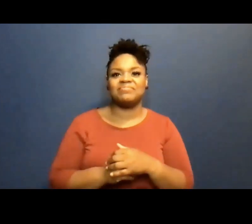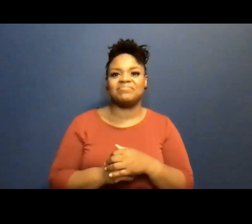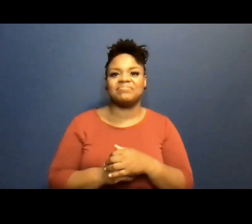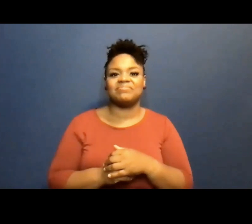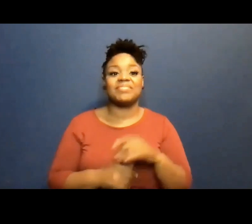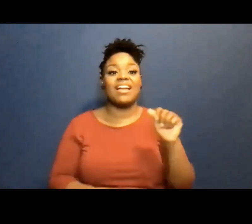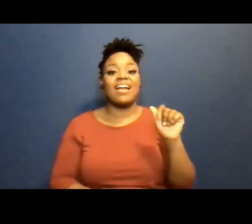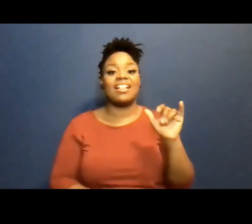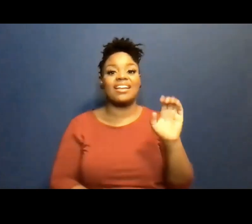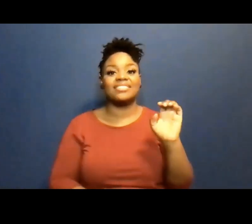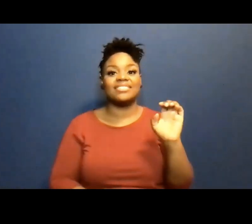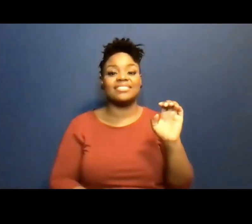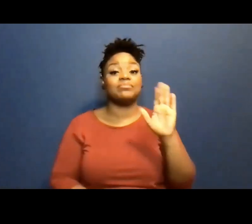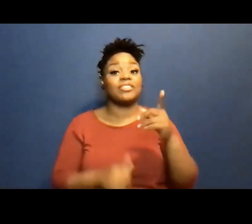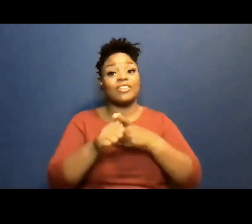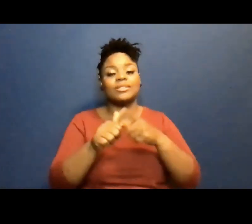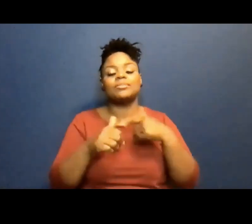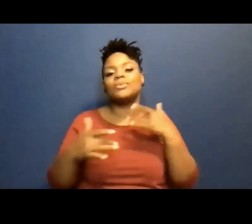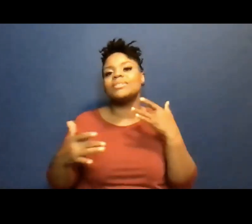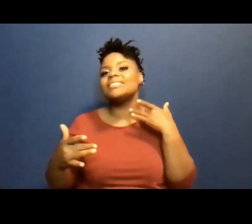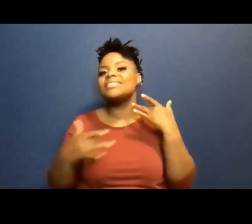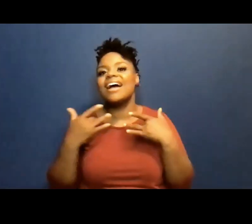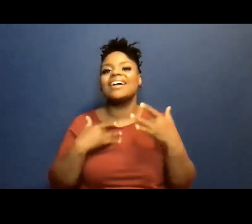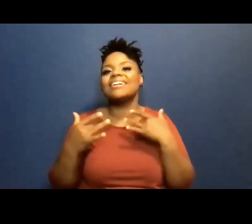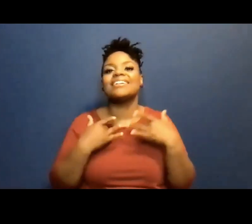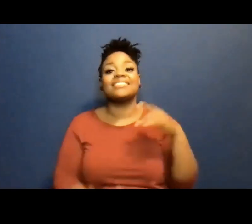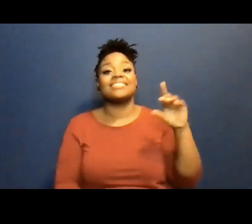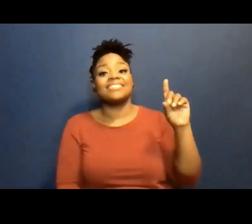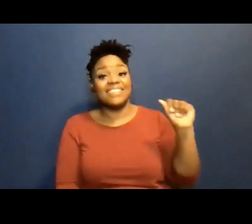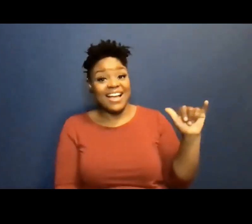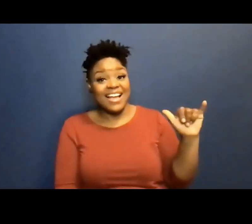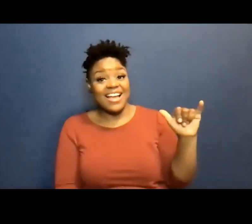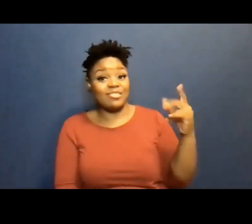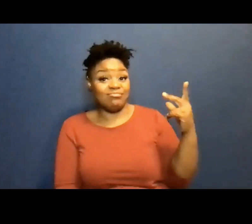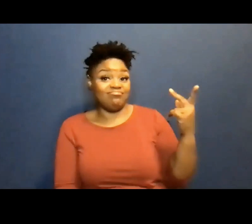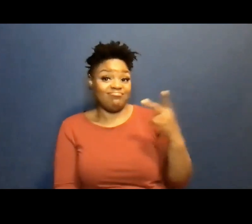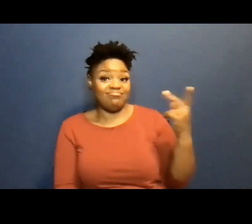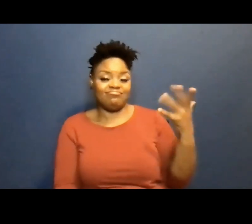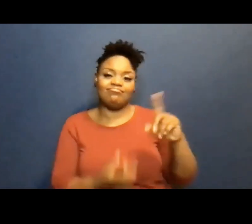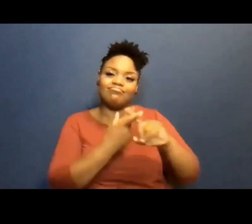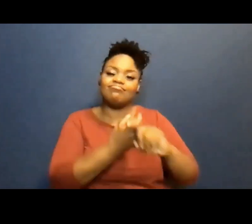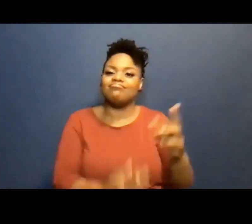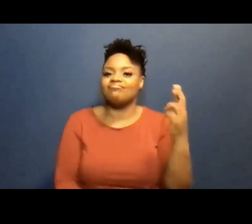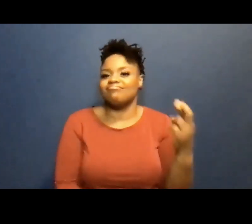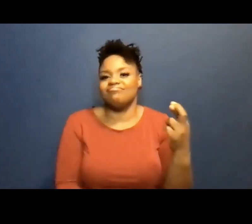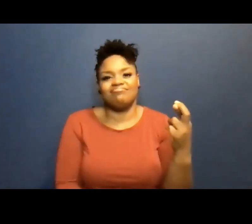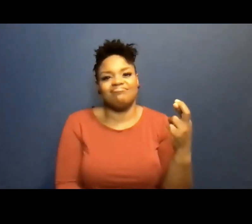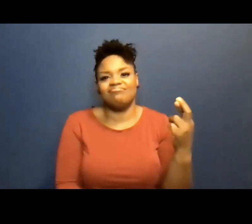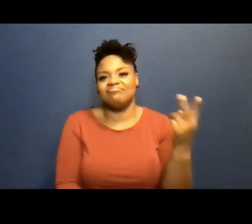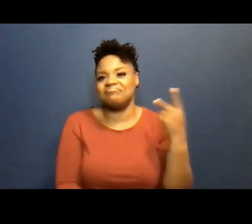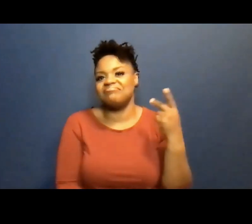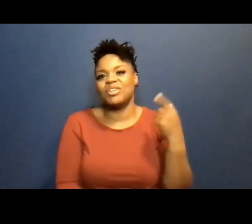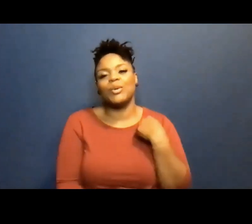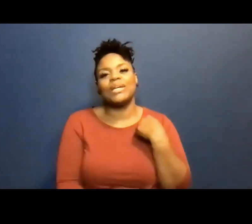Dave. We go way back, and it is just a delight to always be in community